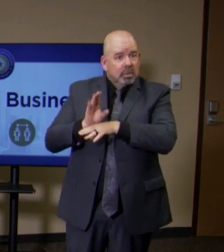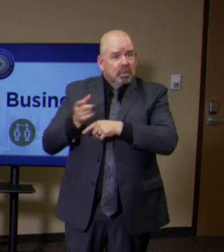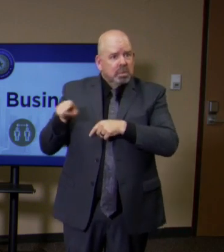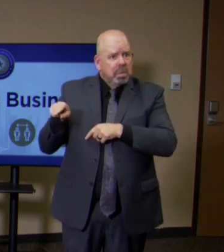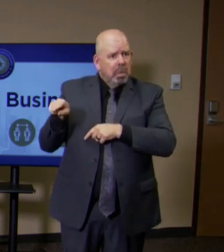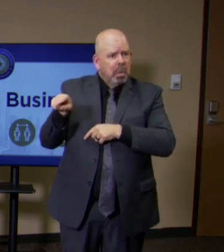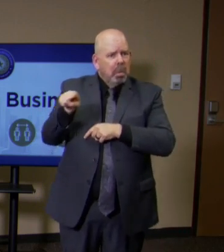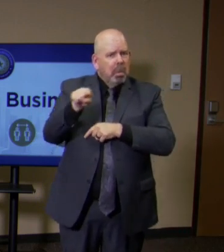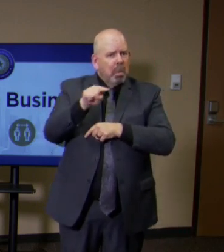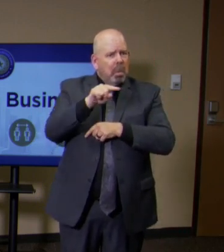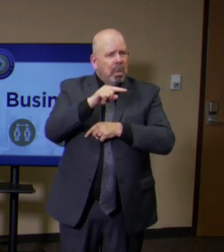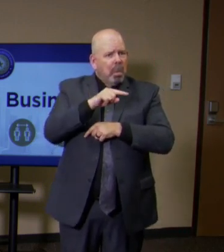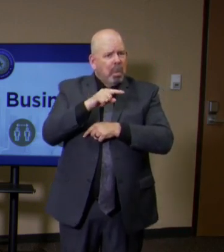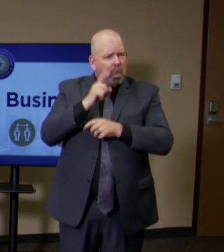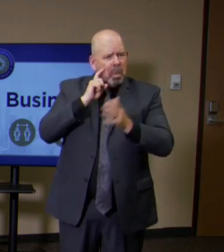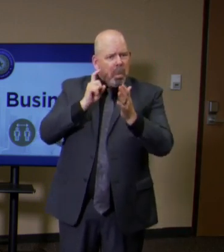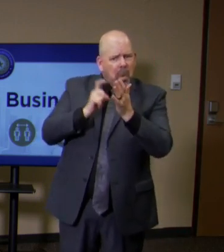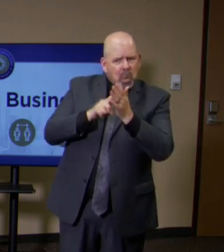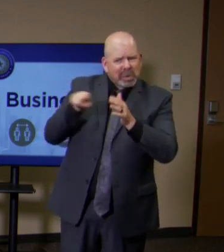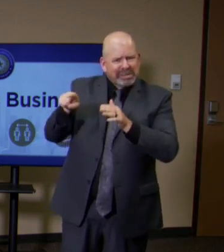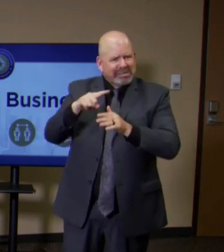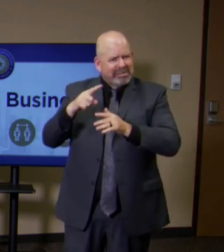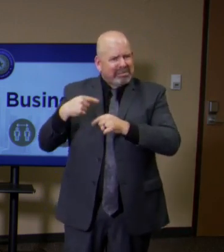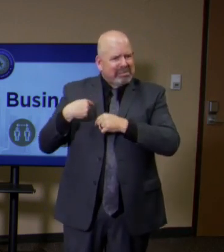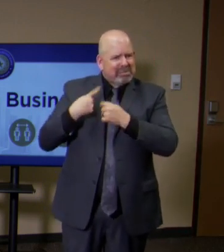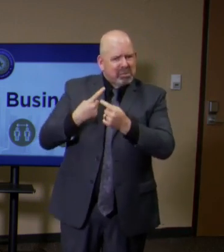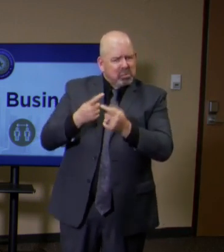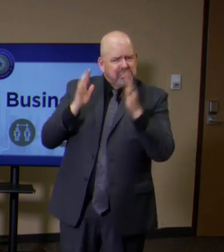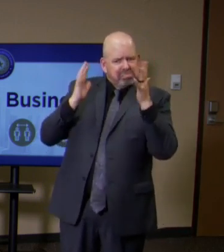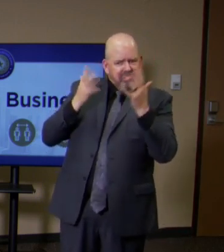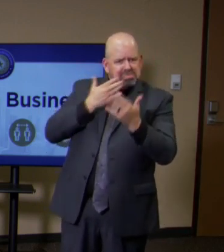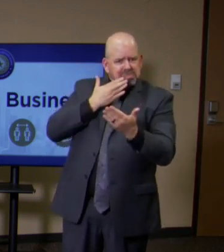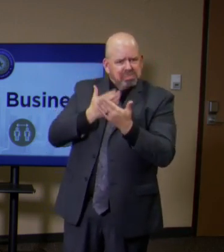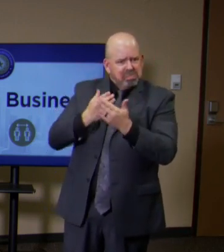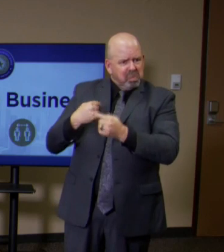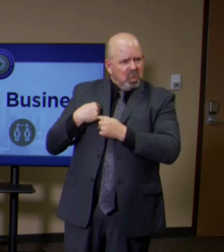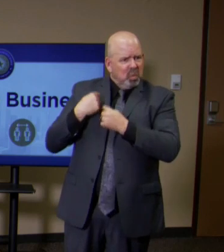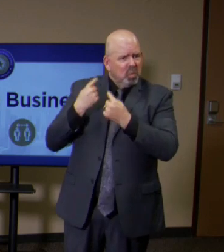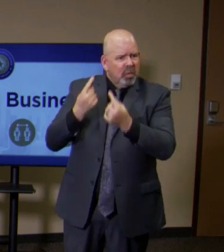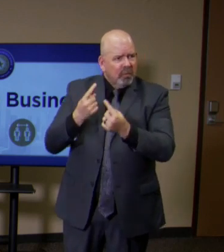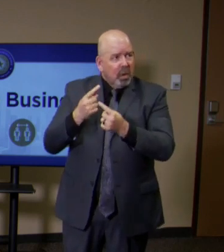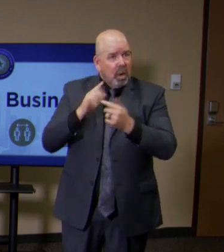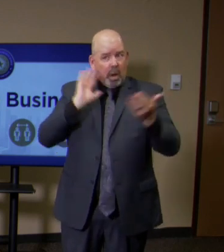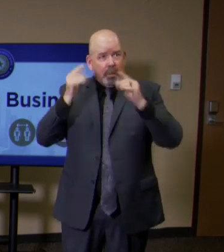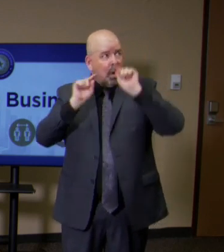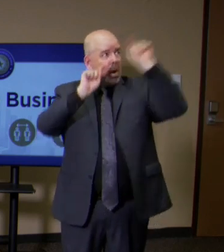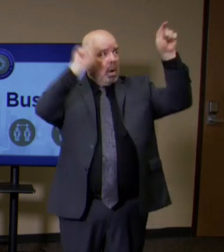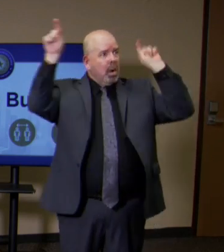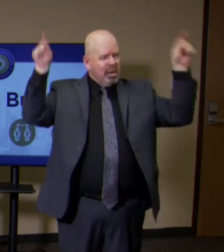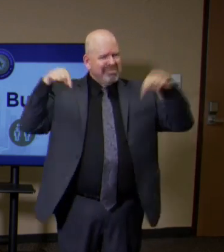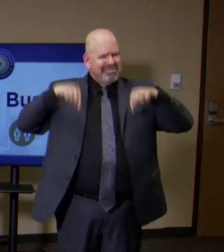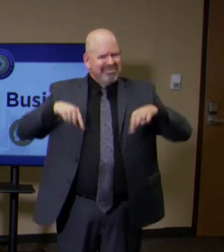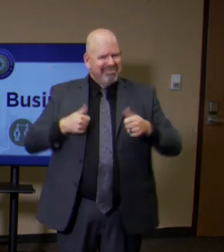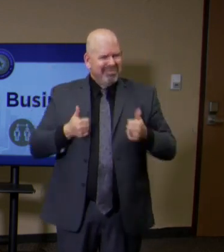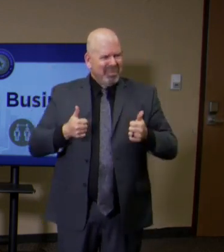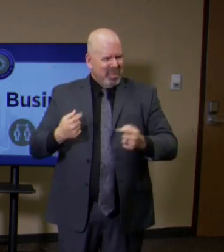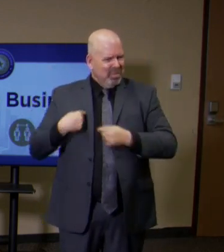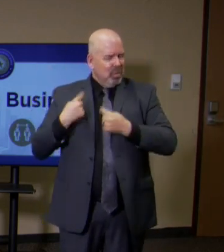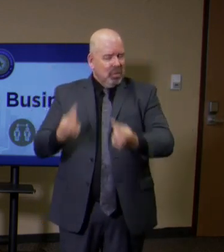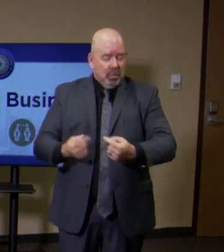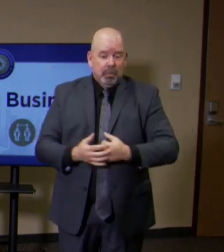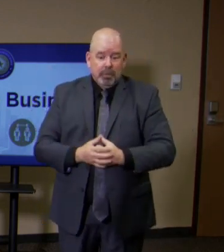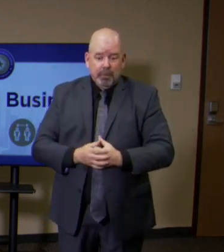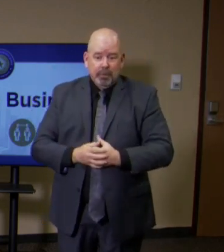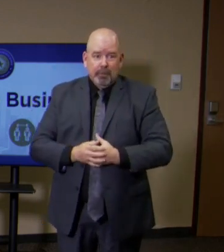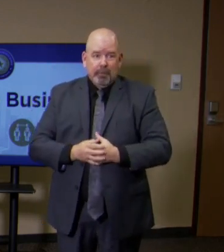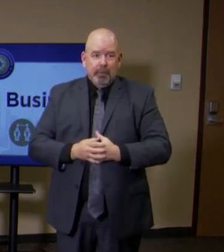I think customers, if you go into a business, let's say you go into a restaurant, and the restaurant has that sign, which you have to wait